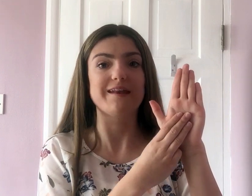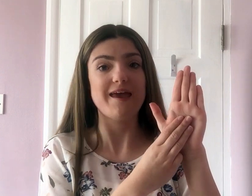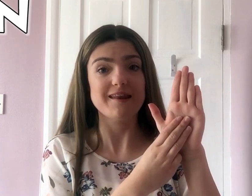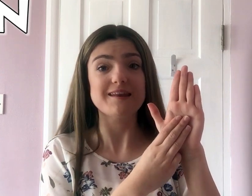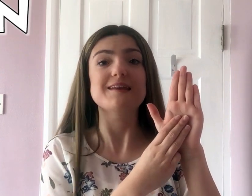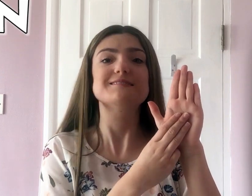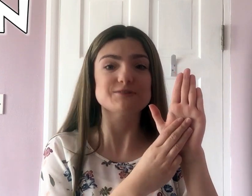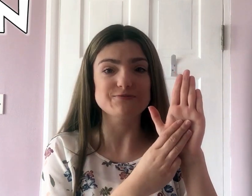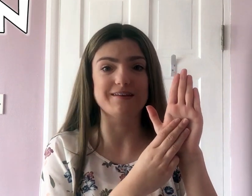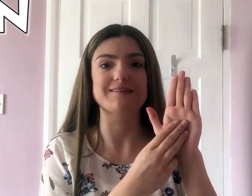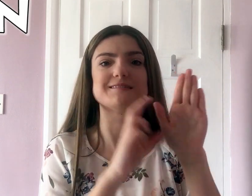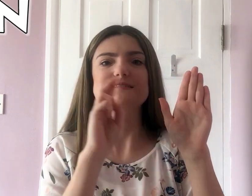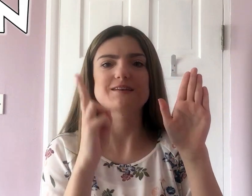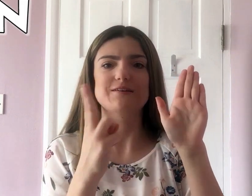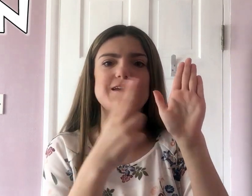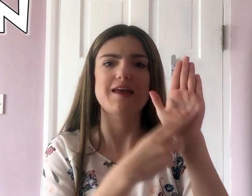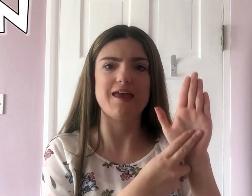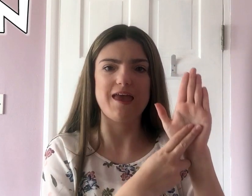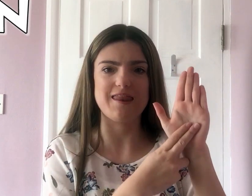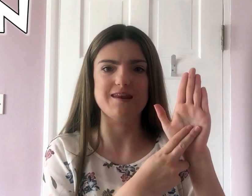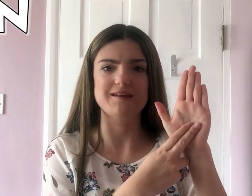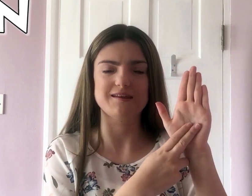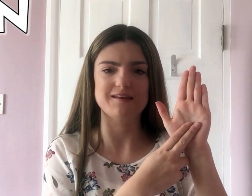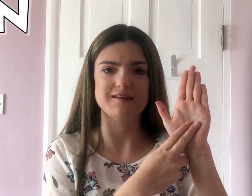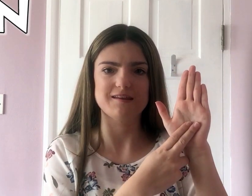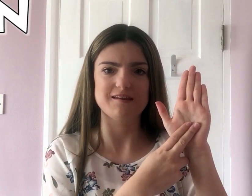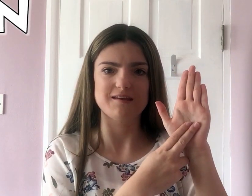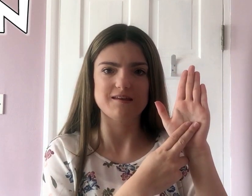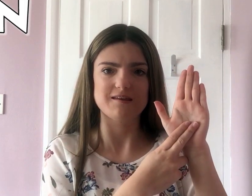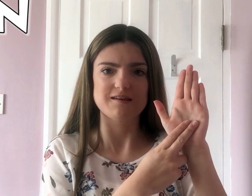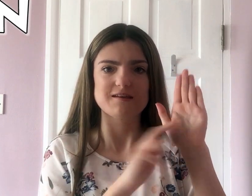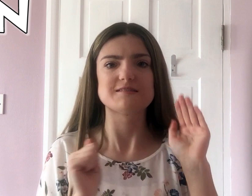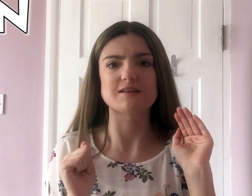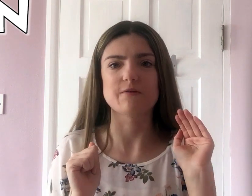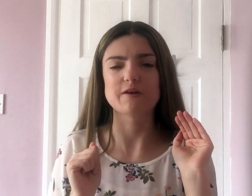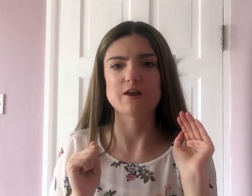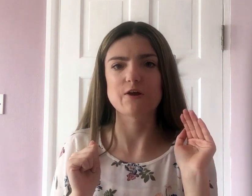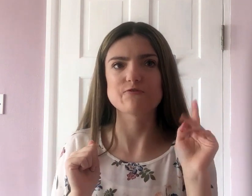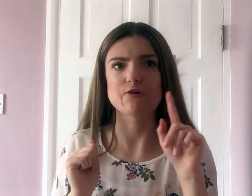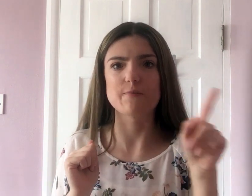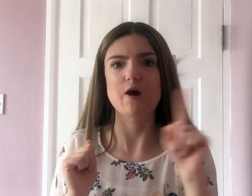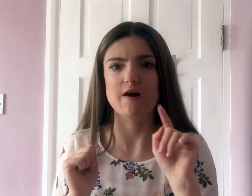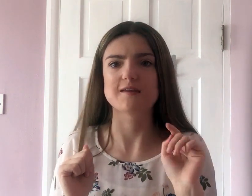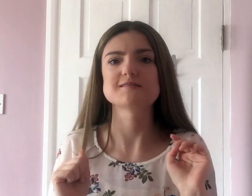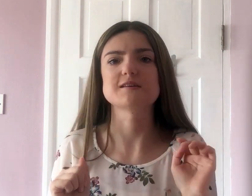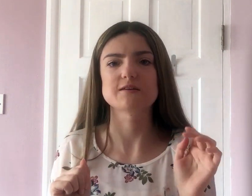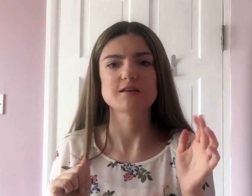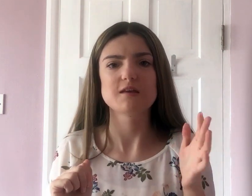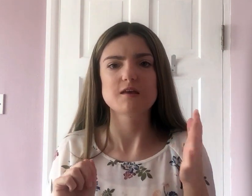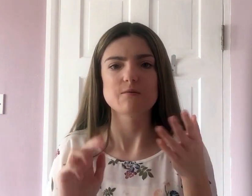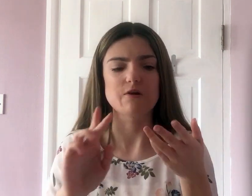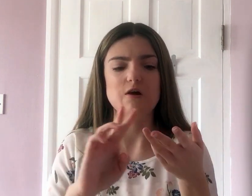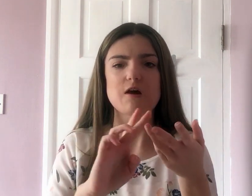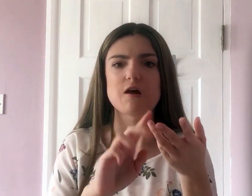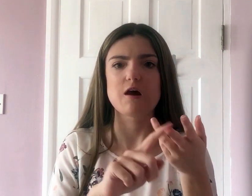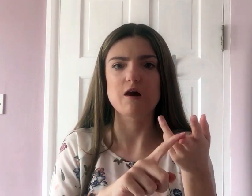N is two fingers, so N. So I'm going to go from I. So we've got I,